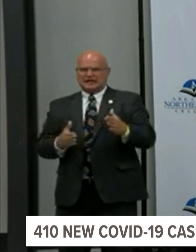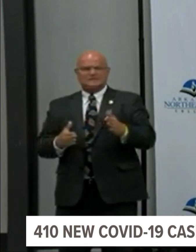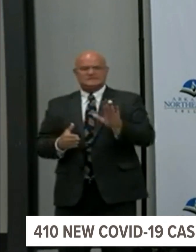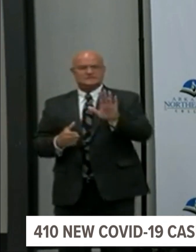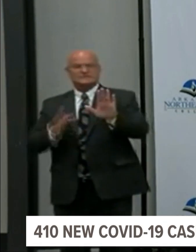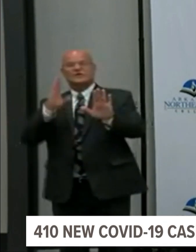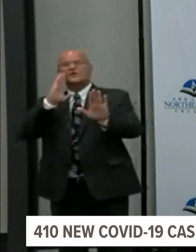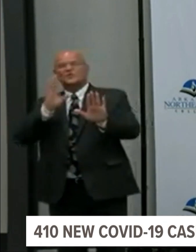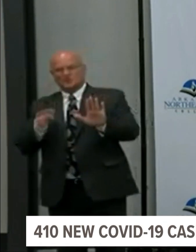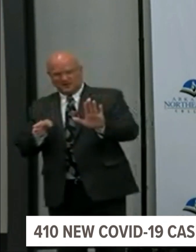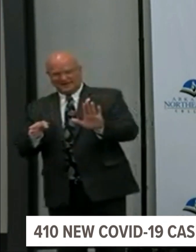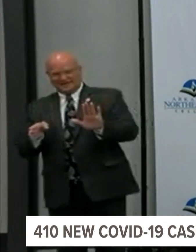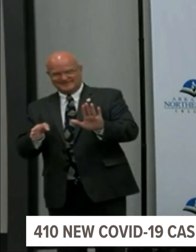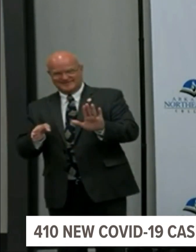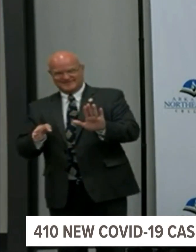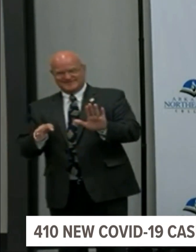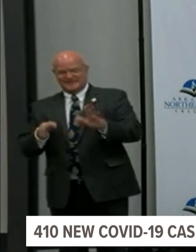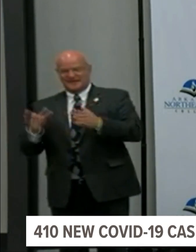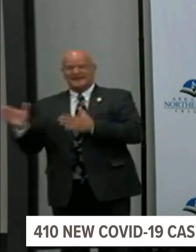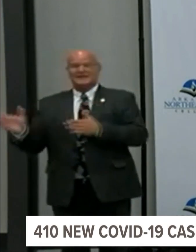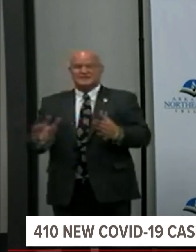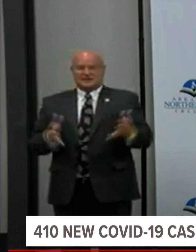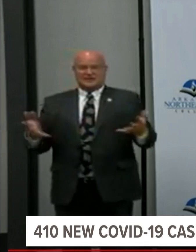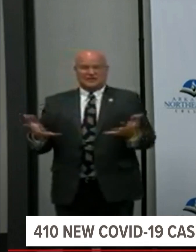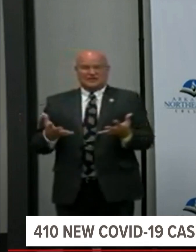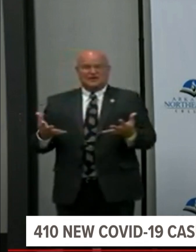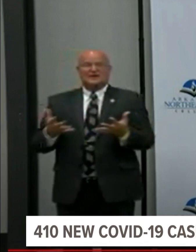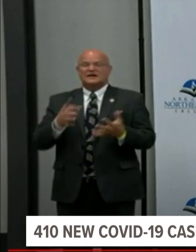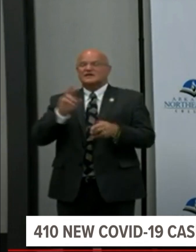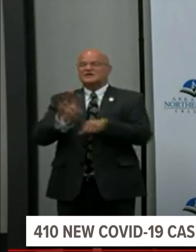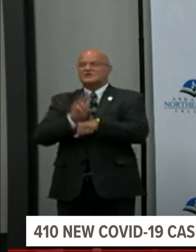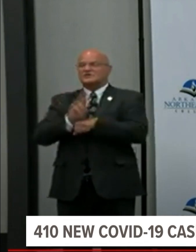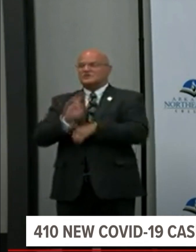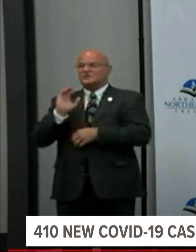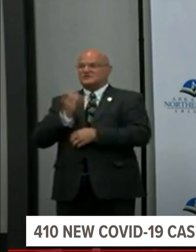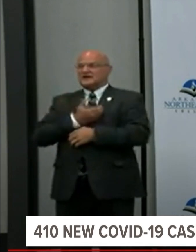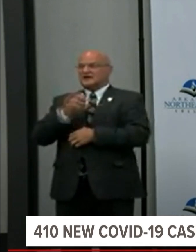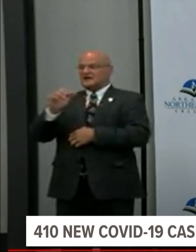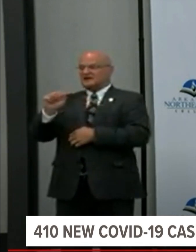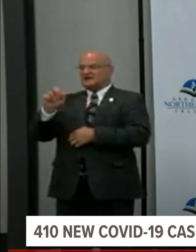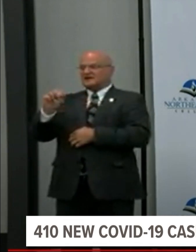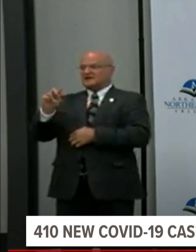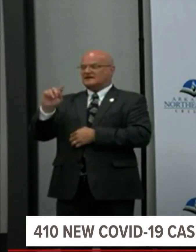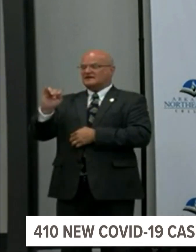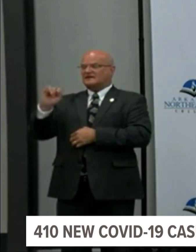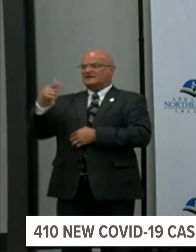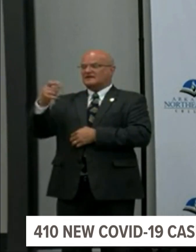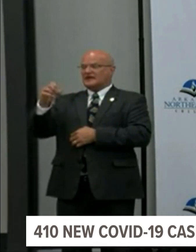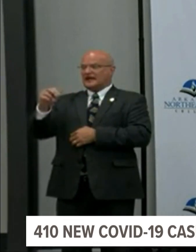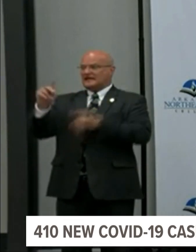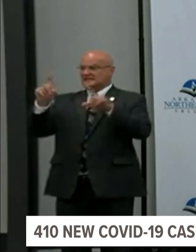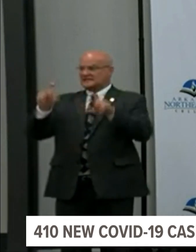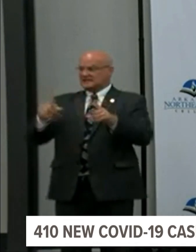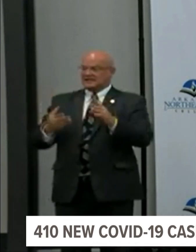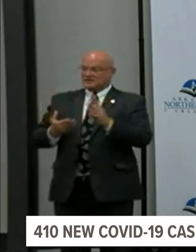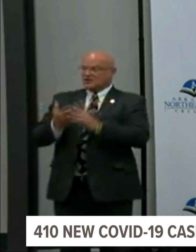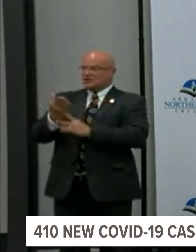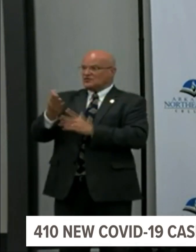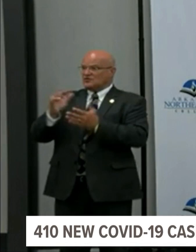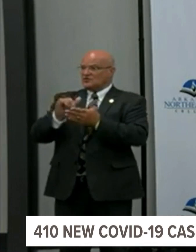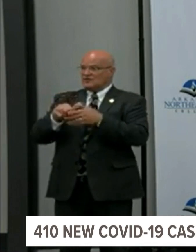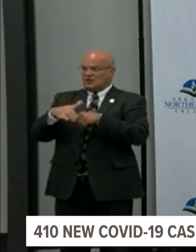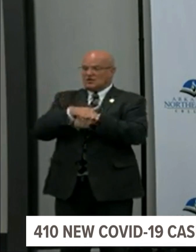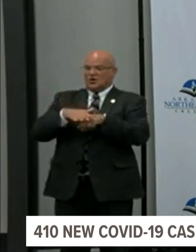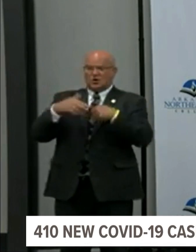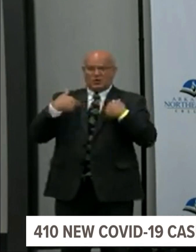are. The strategy is to use our antigen test through our